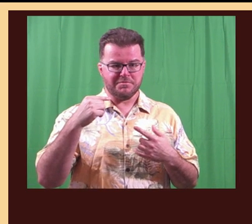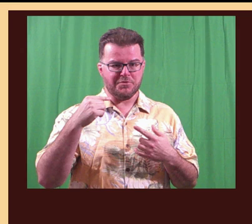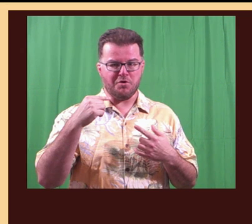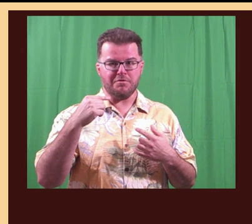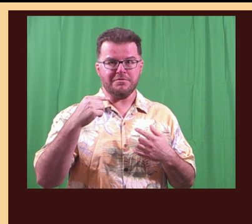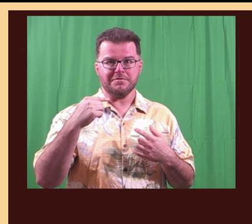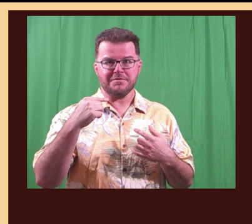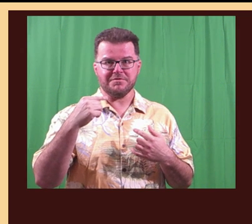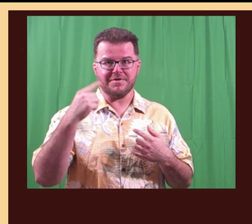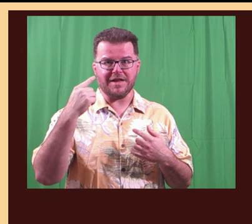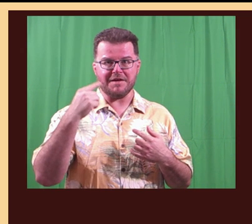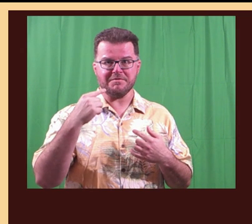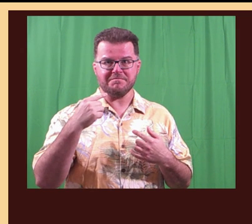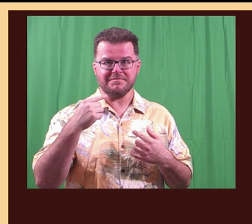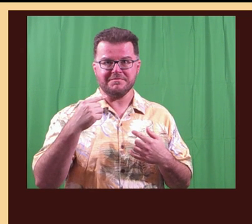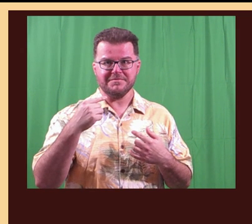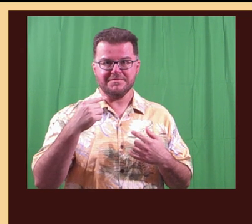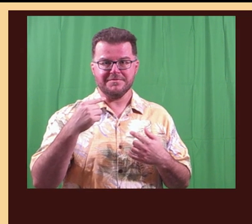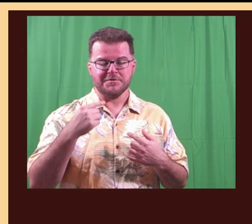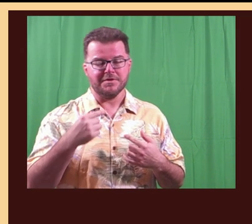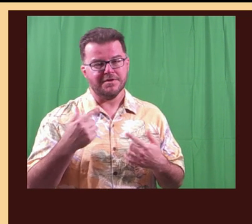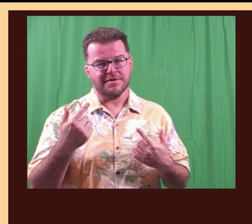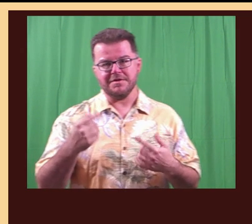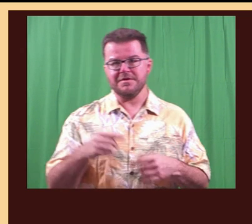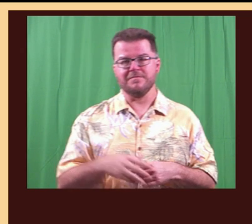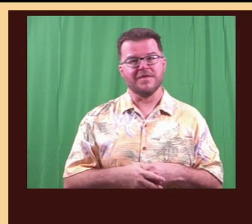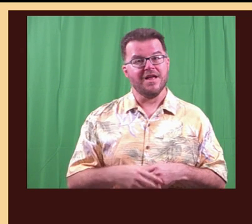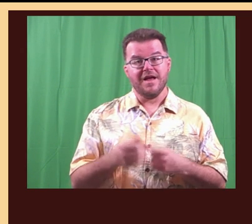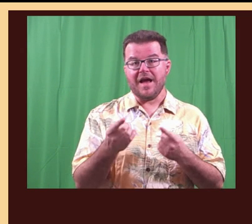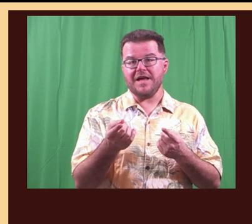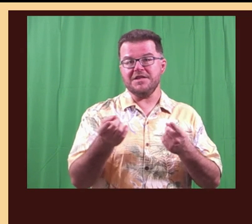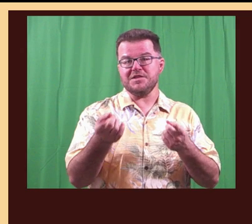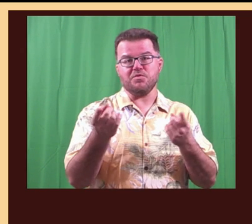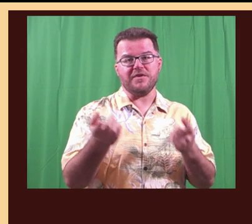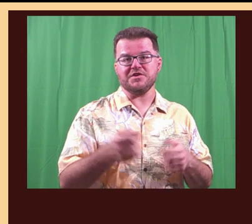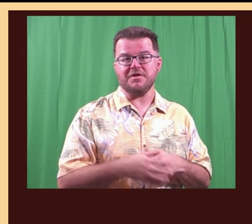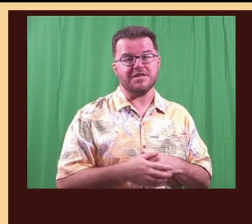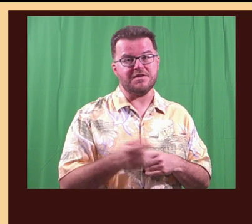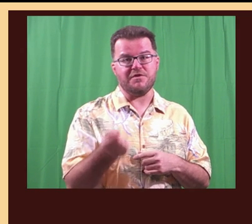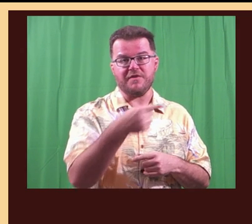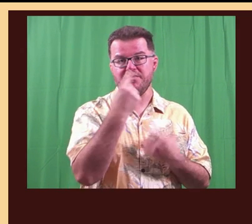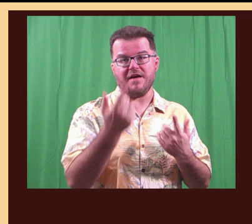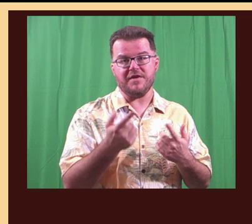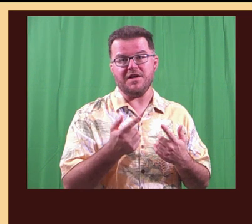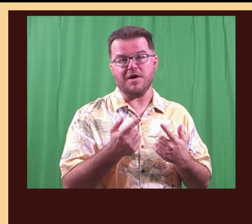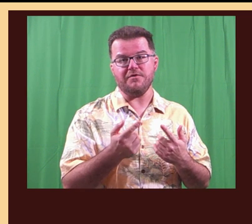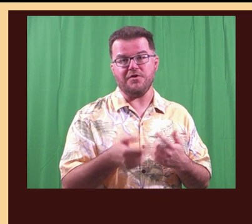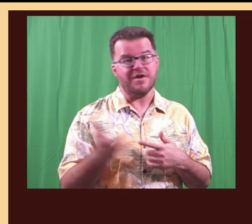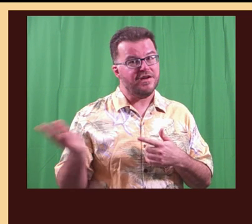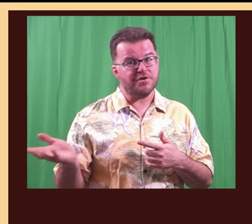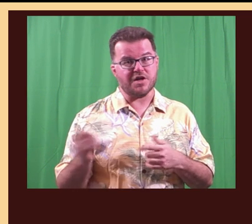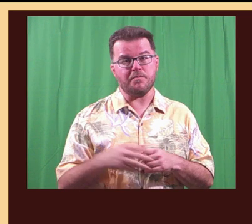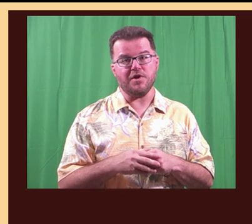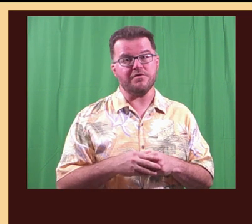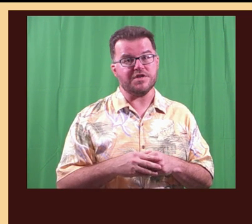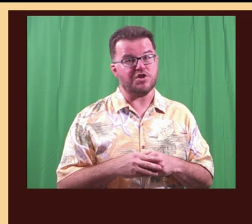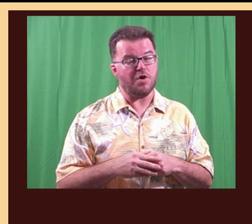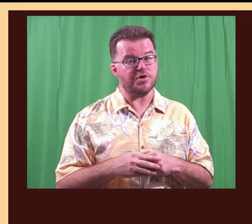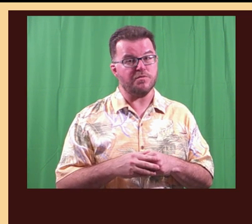No. Do the take. Hey, this is Professor S, and if you found that video helpful, here's a couple others that you also might